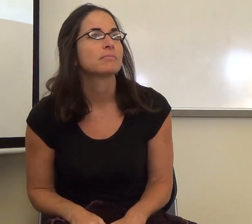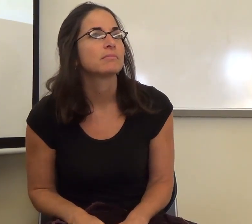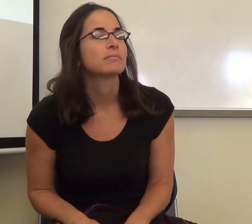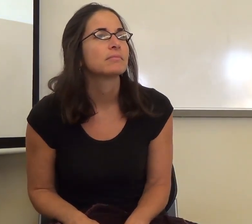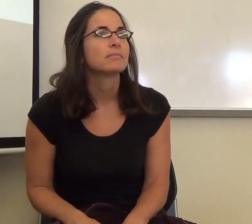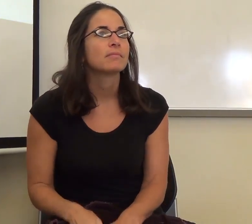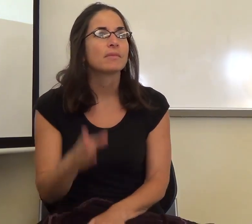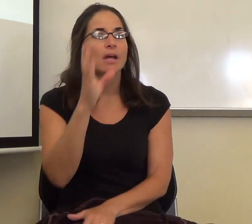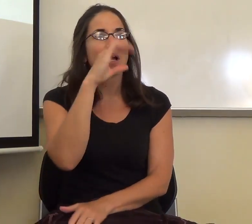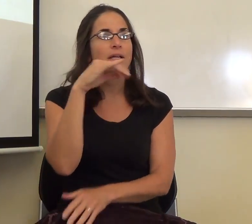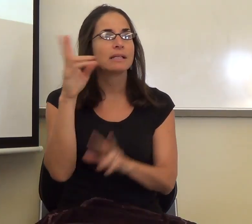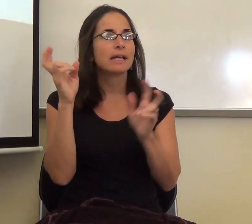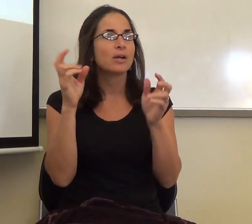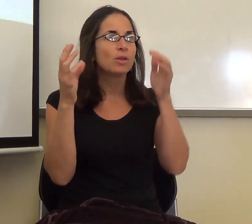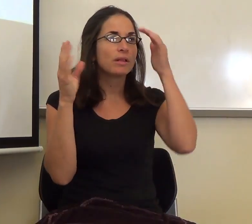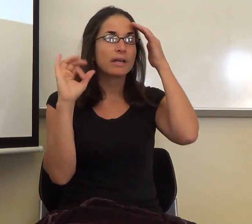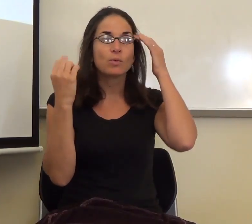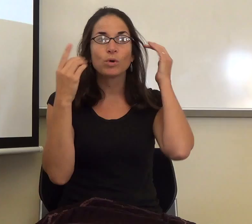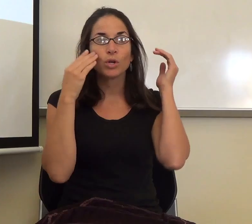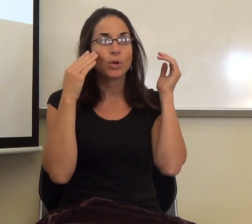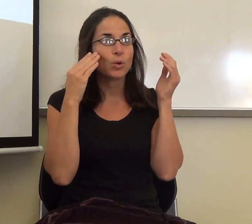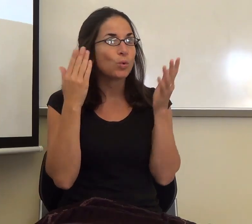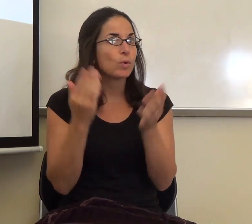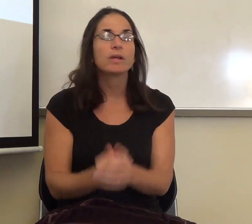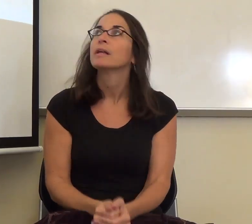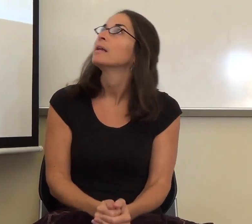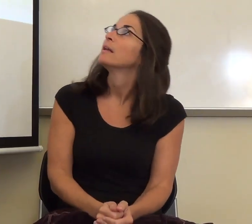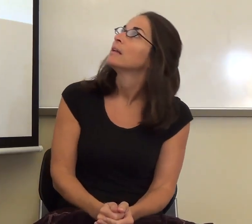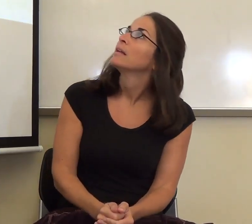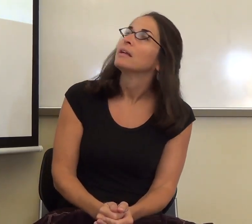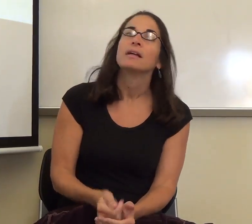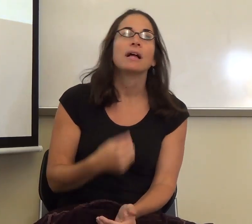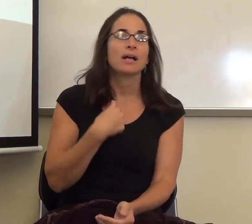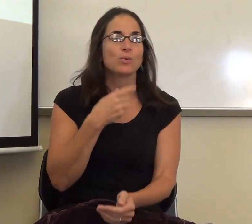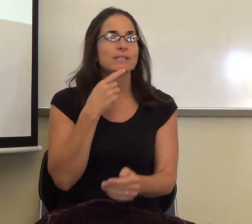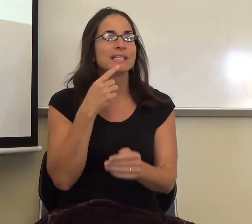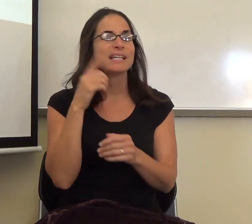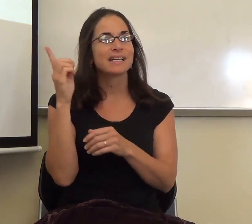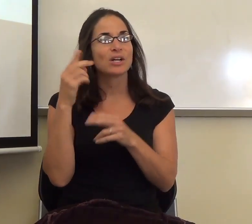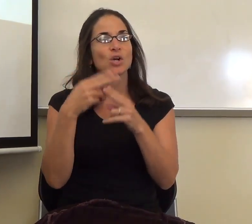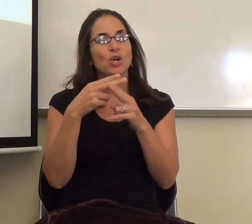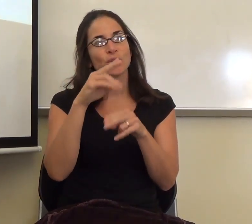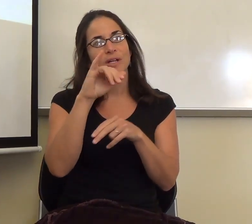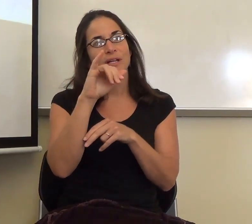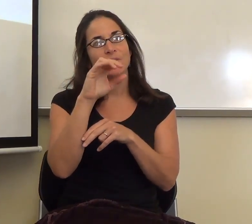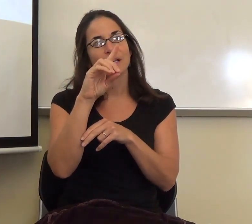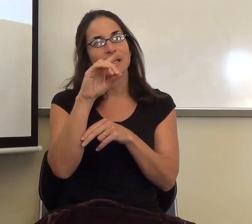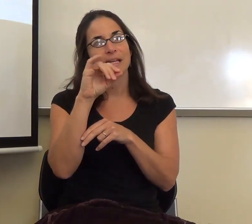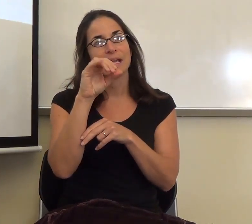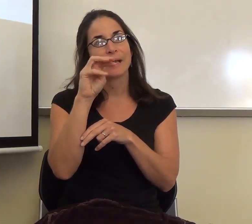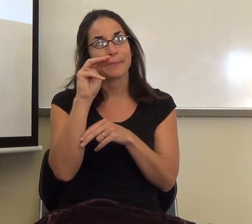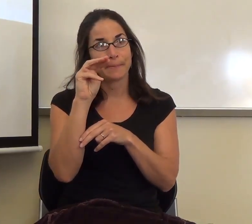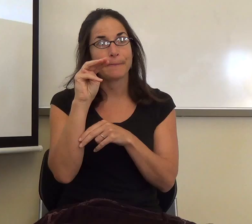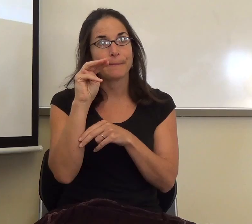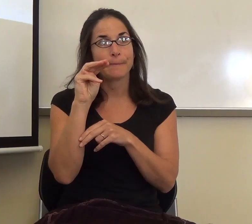Anybody know? Let me use it in a sentence. It's an idiom. We're back to our Does it mean the idiom. same as Okay,